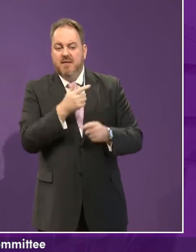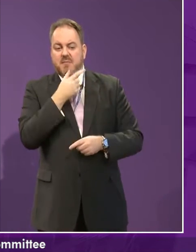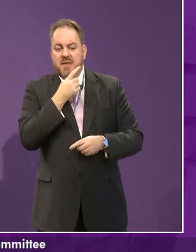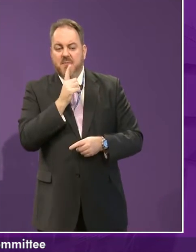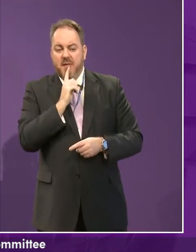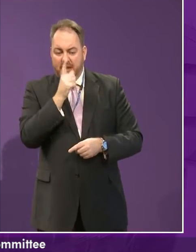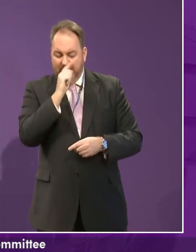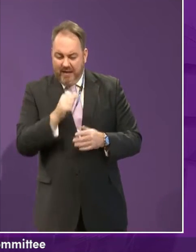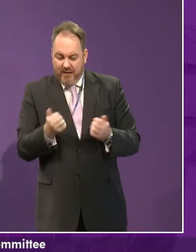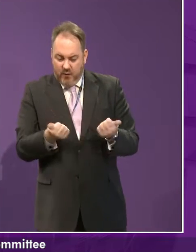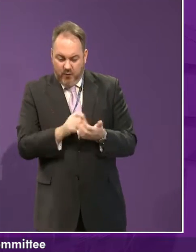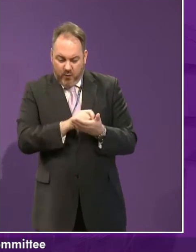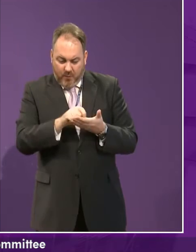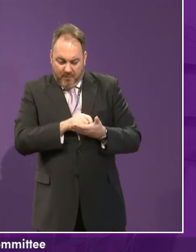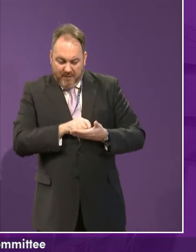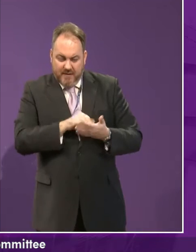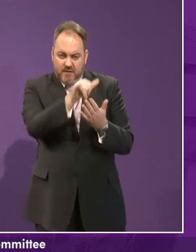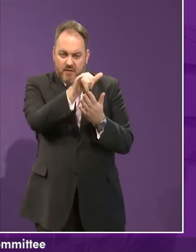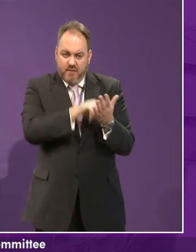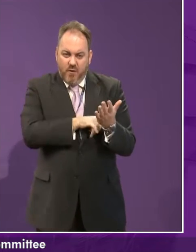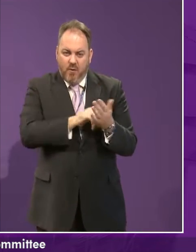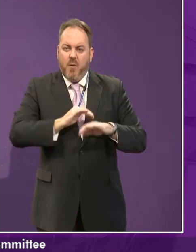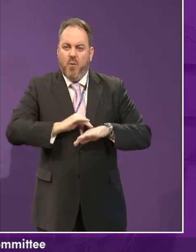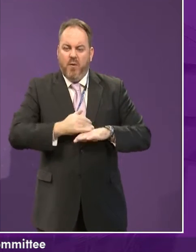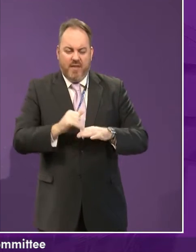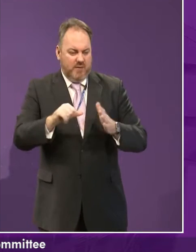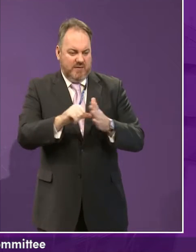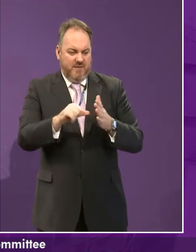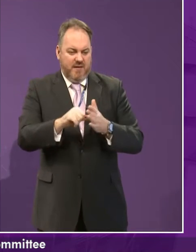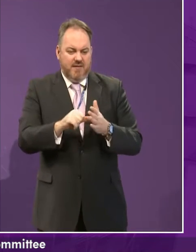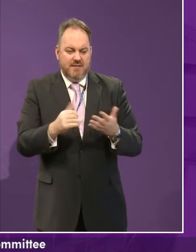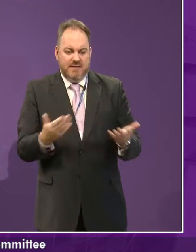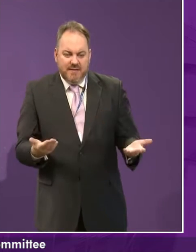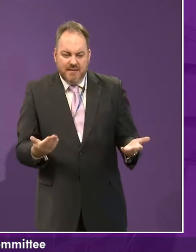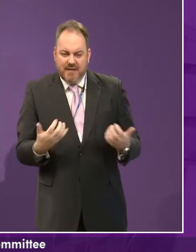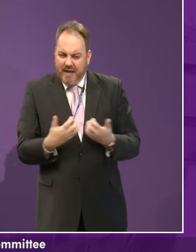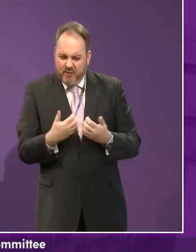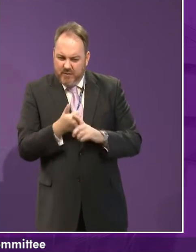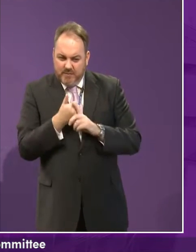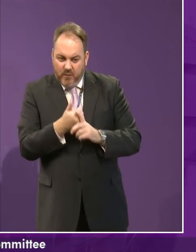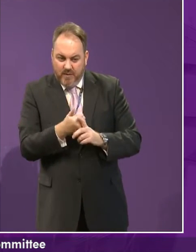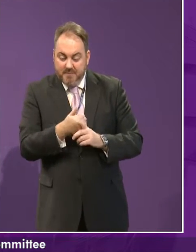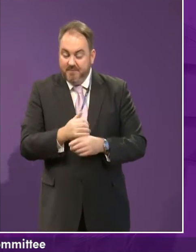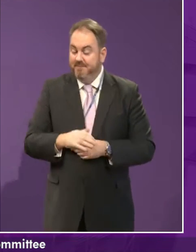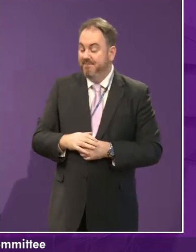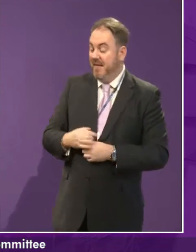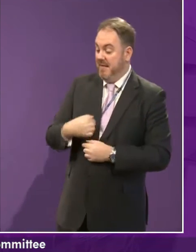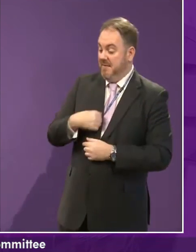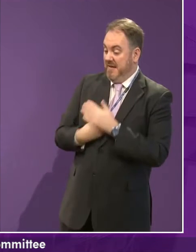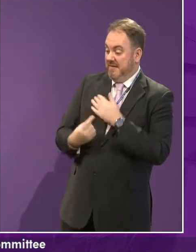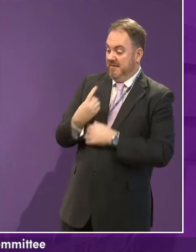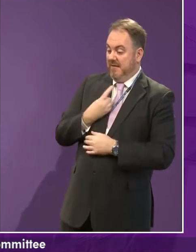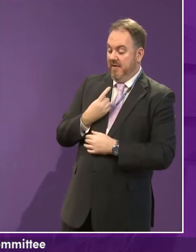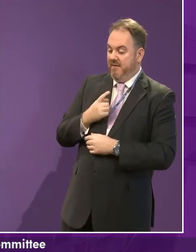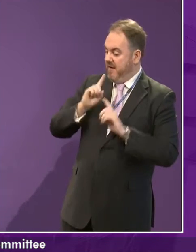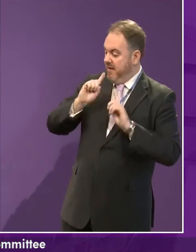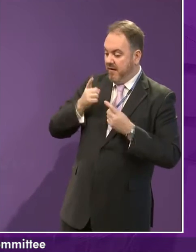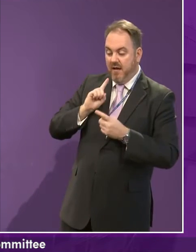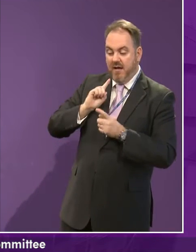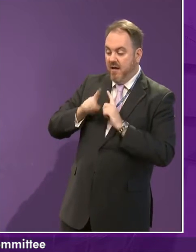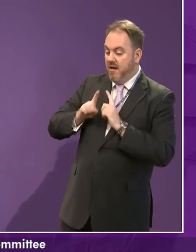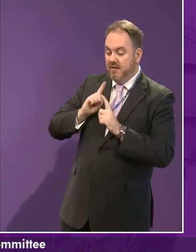able to complete it, understand it, and won't have any problem with it? I don't think I'm best placed to answer that from an Edinburgh